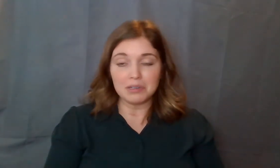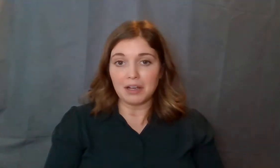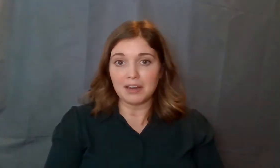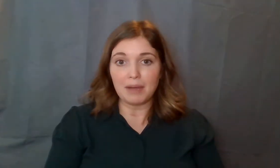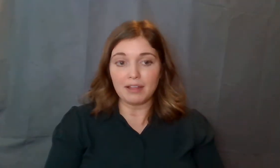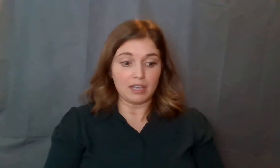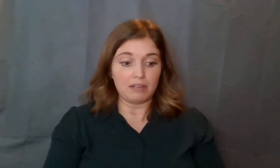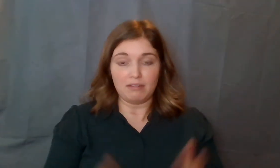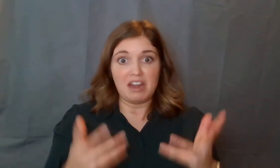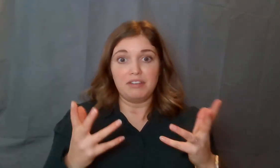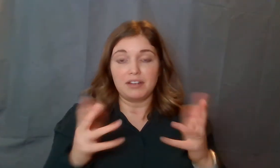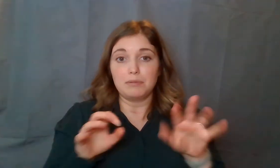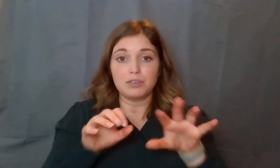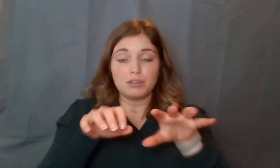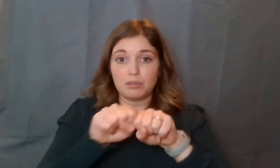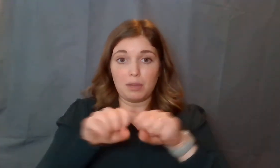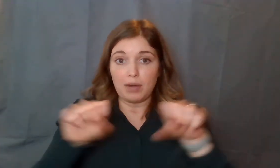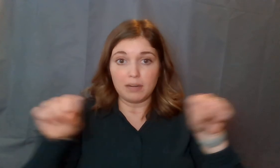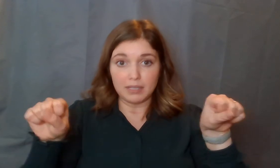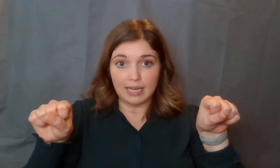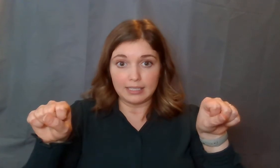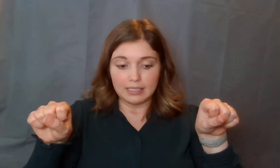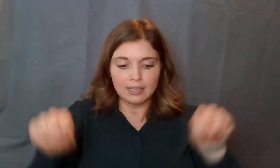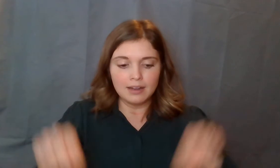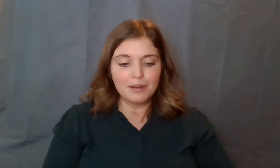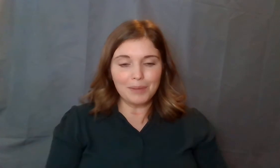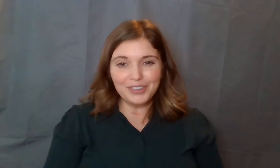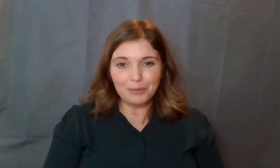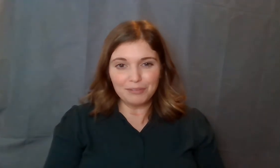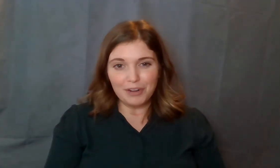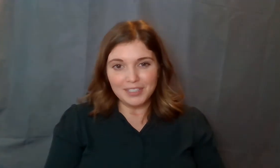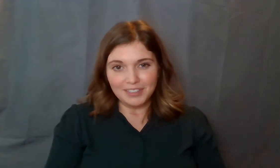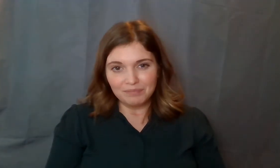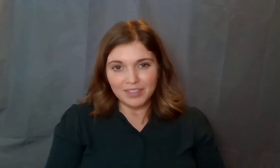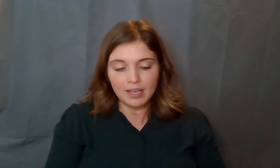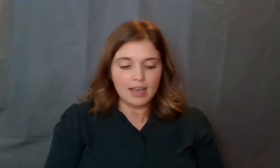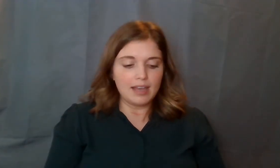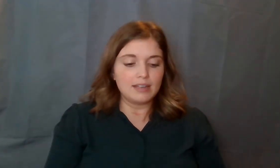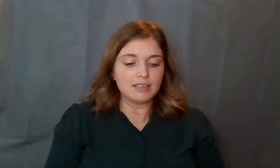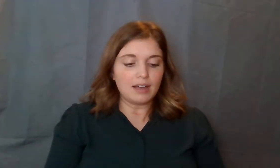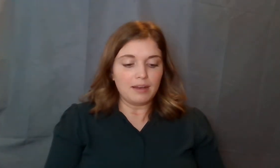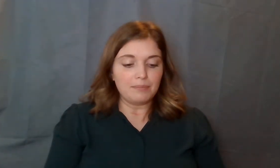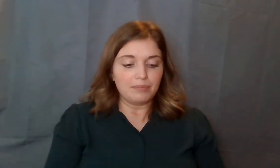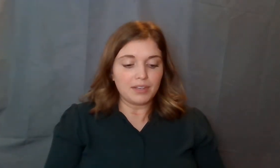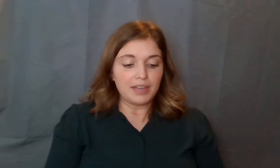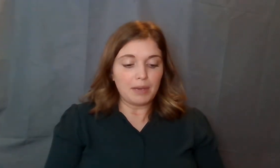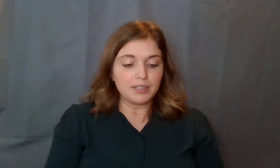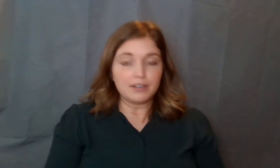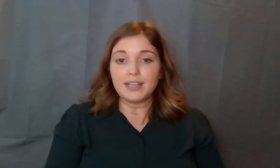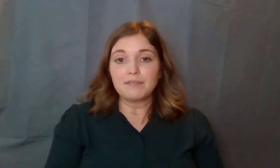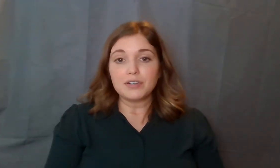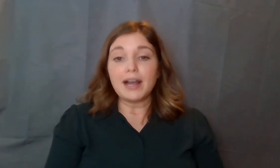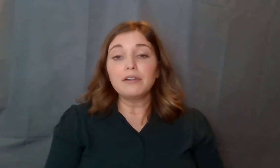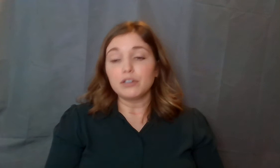weren't talking about like anything. It was just they randomly signed this, but they weren't from here. And that was their sign for